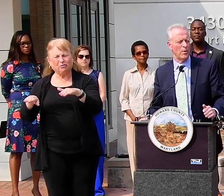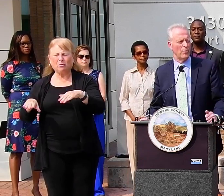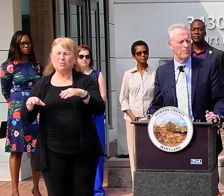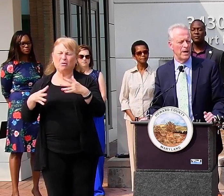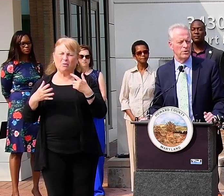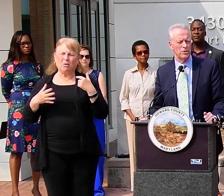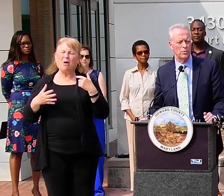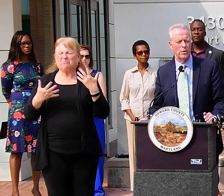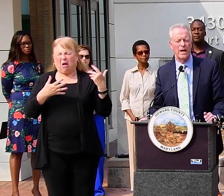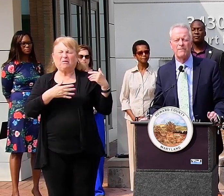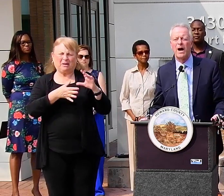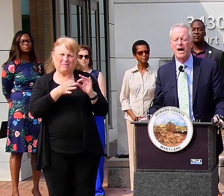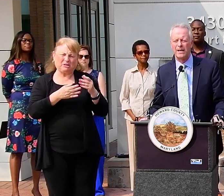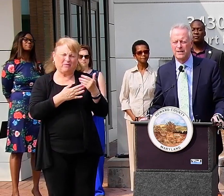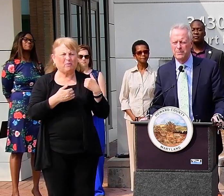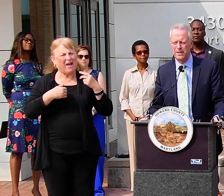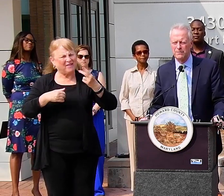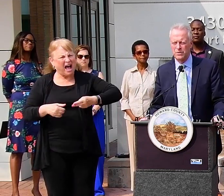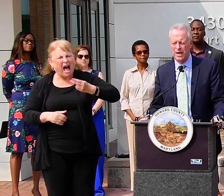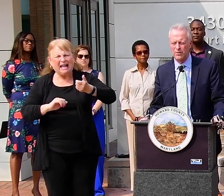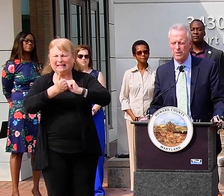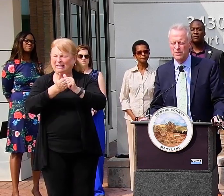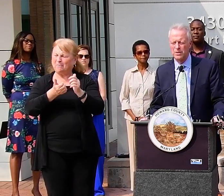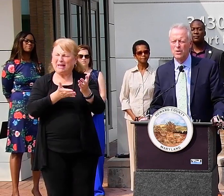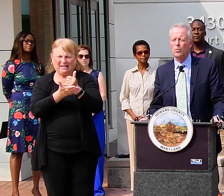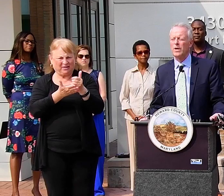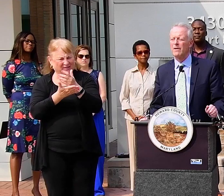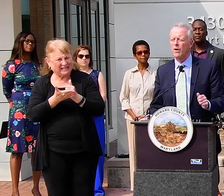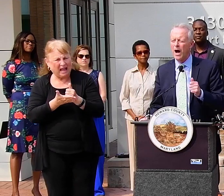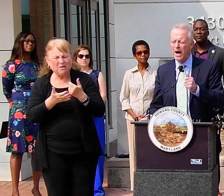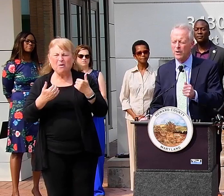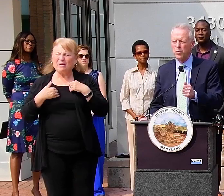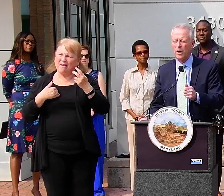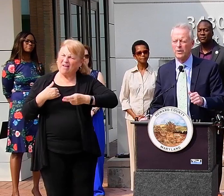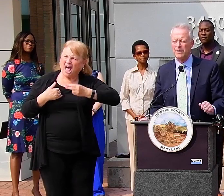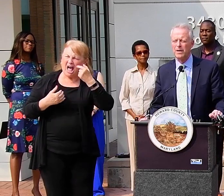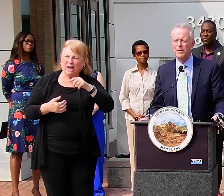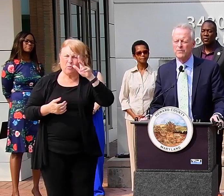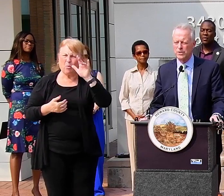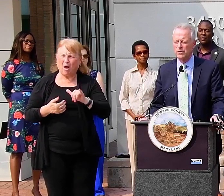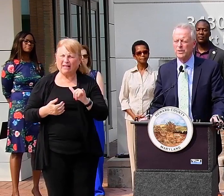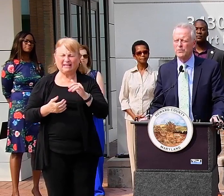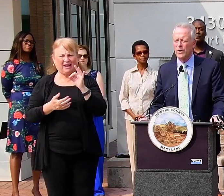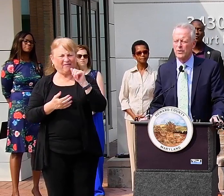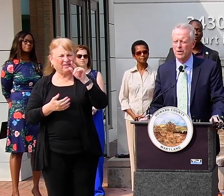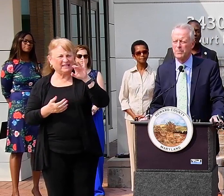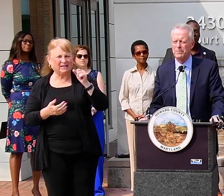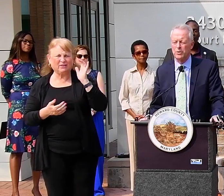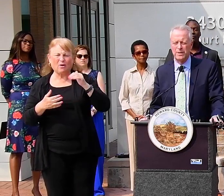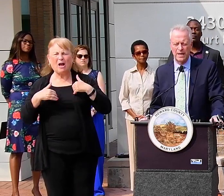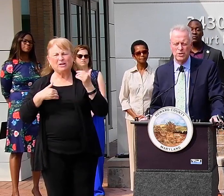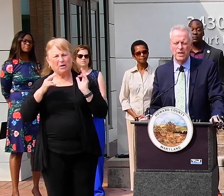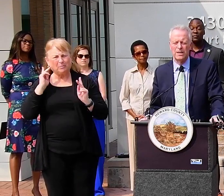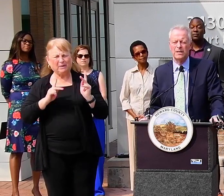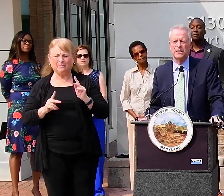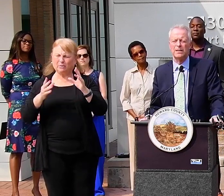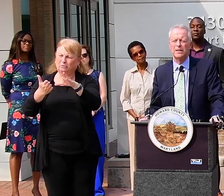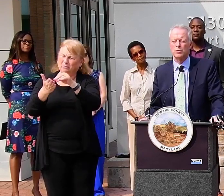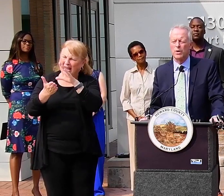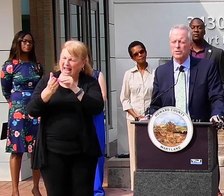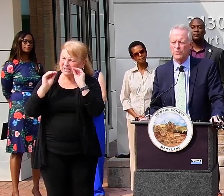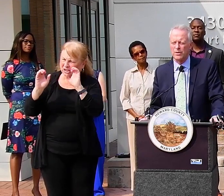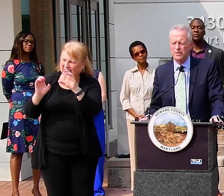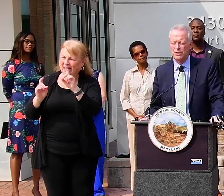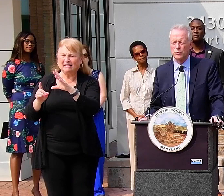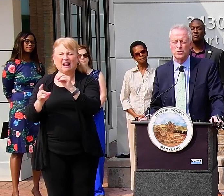already mentioned, we have highly competitive salaries. We have high quality facilities for our young people to be educated in,